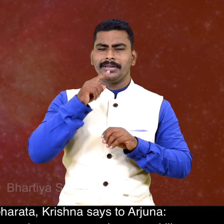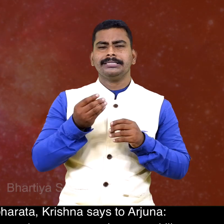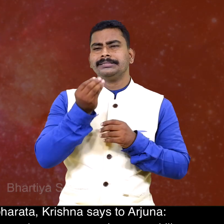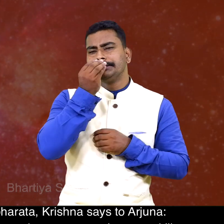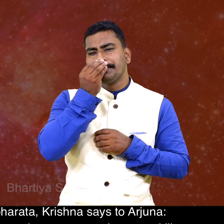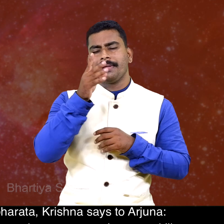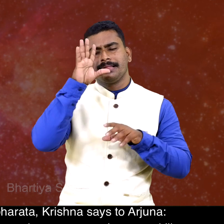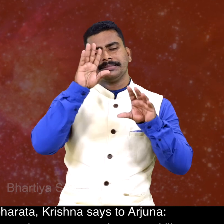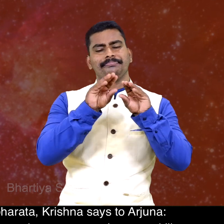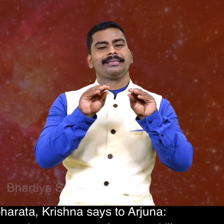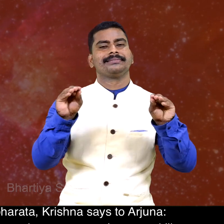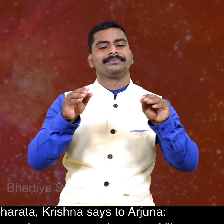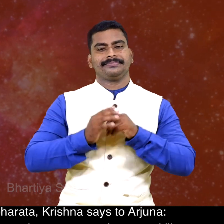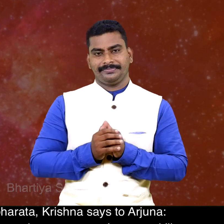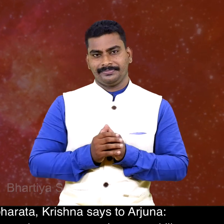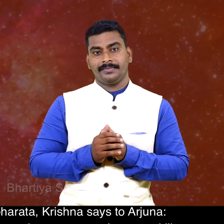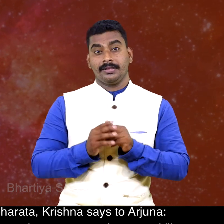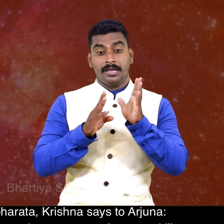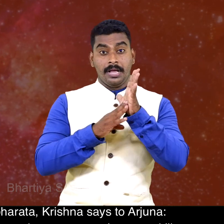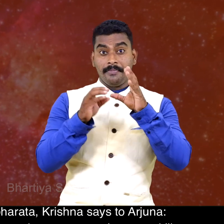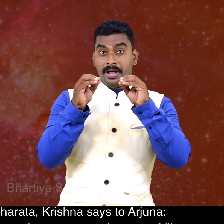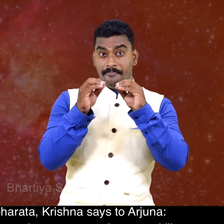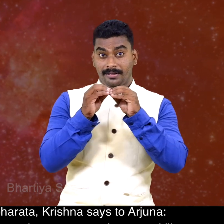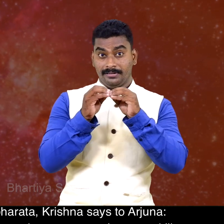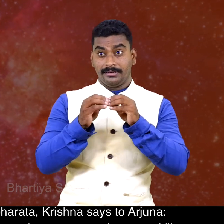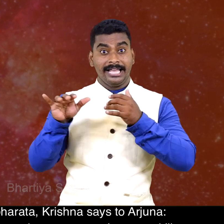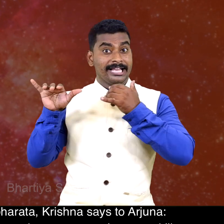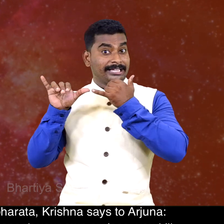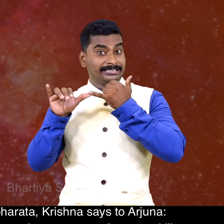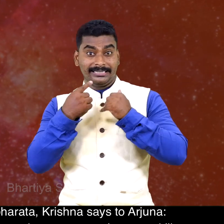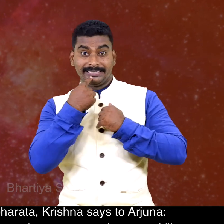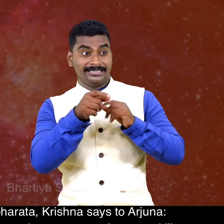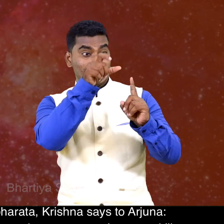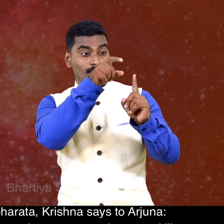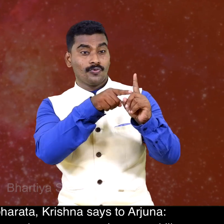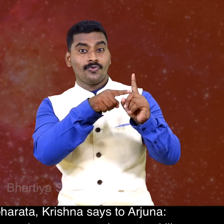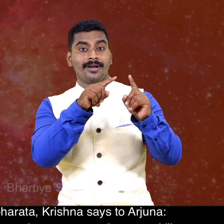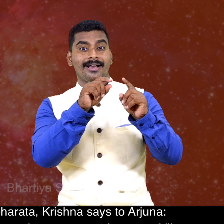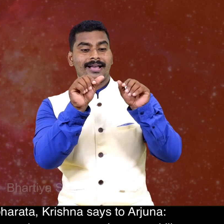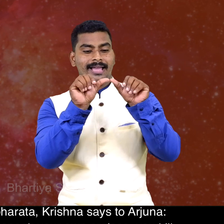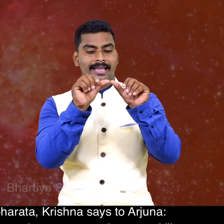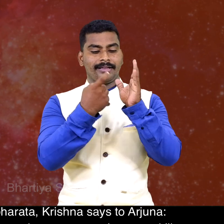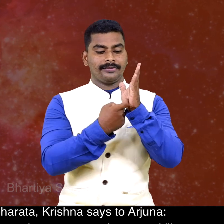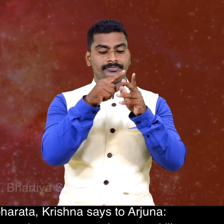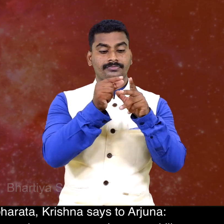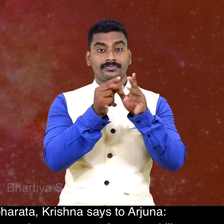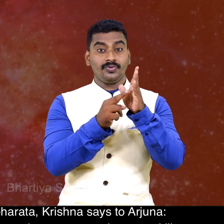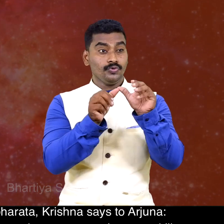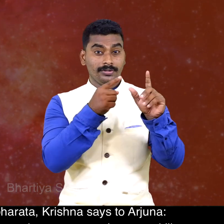In Mahabharata, Krishna says to Arjuna, "O Arjuna, when you speak your